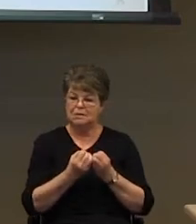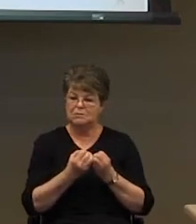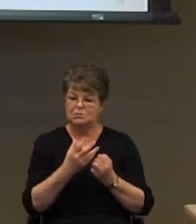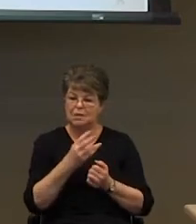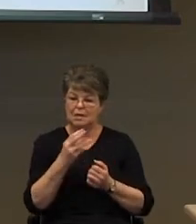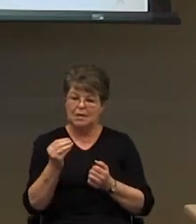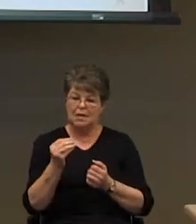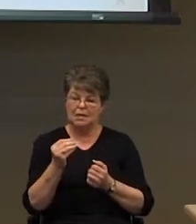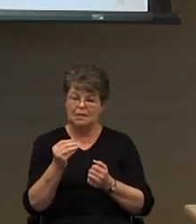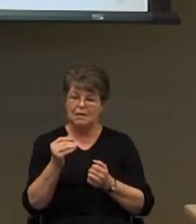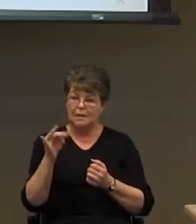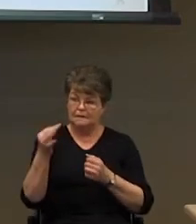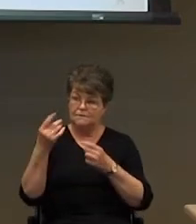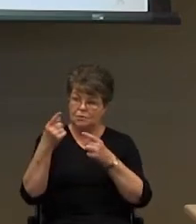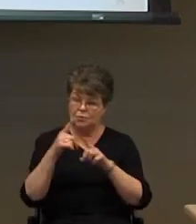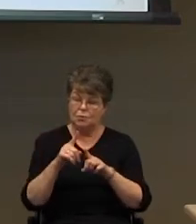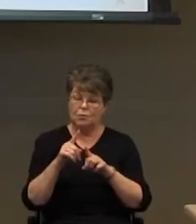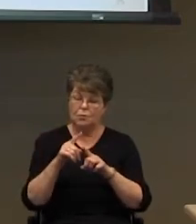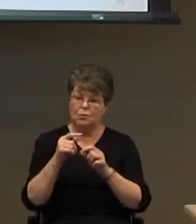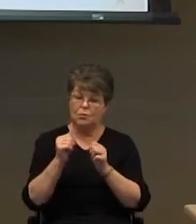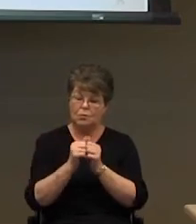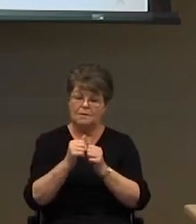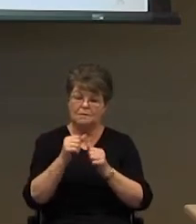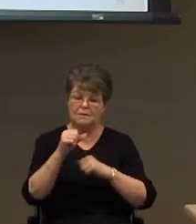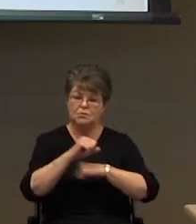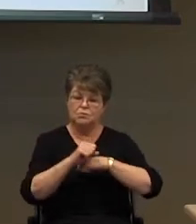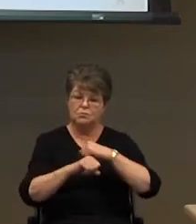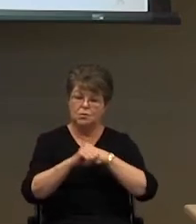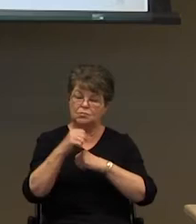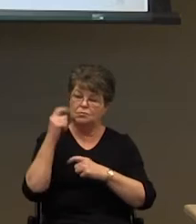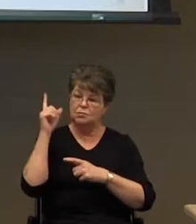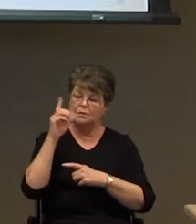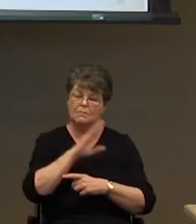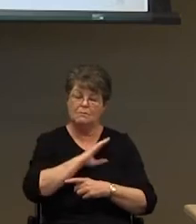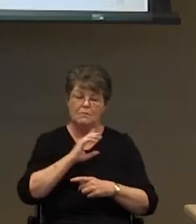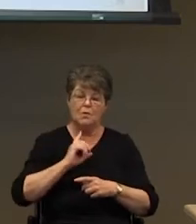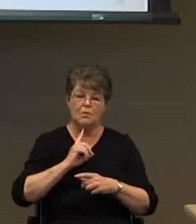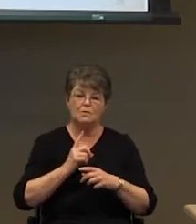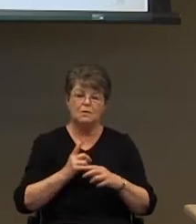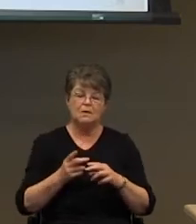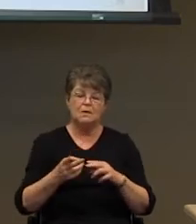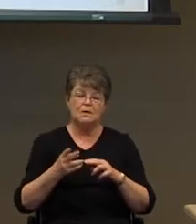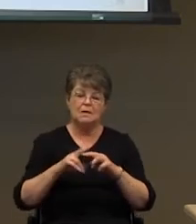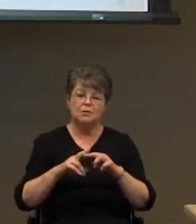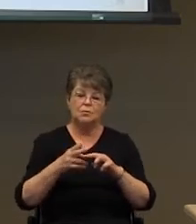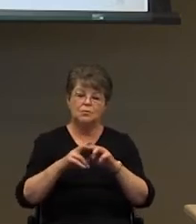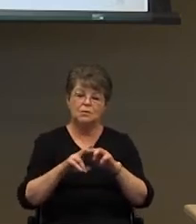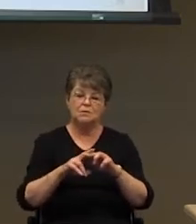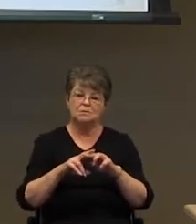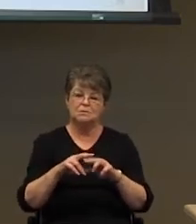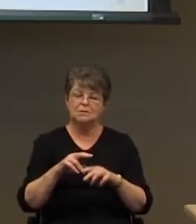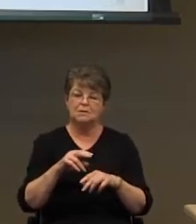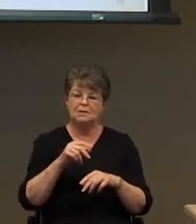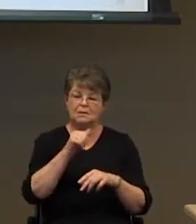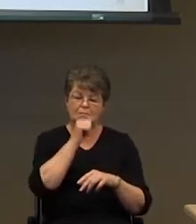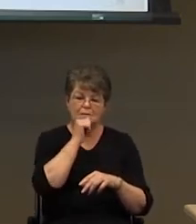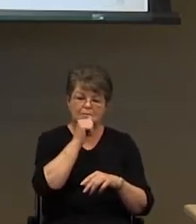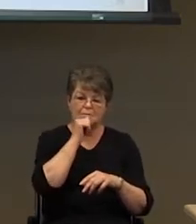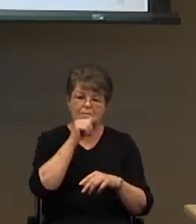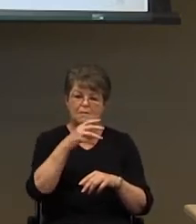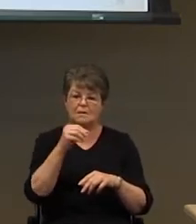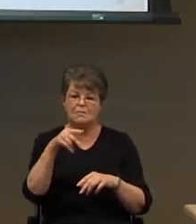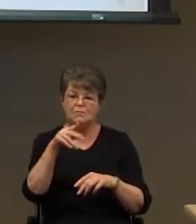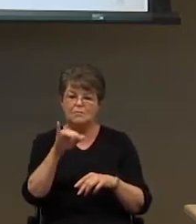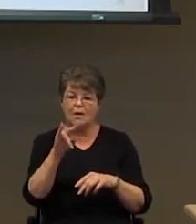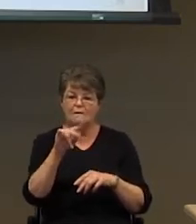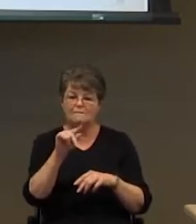and if you agree with the board structure that I talk about there, with increasing the amount of public sector representation, the private representation, will be the ones who will